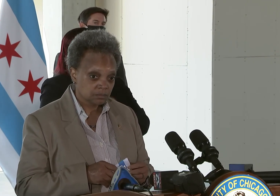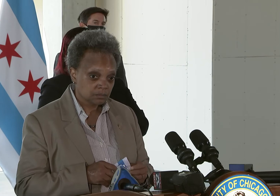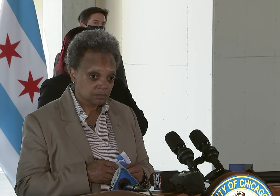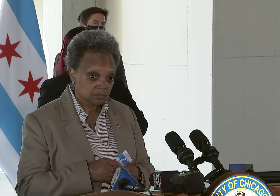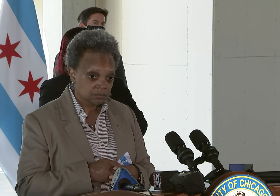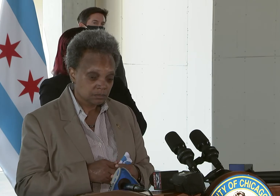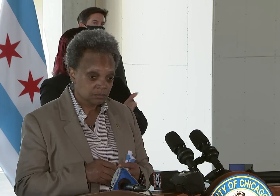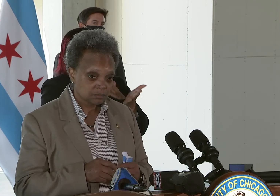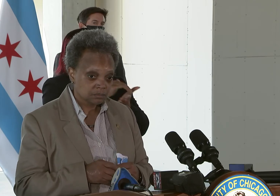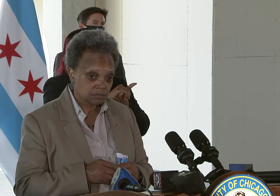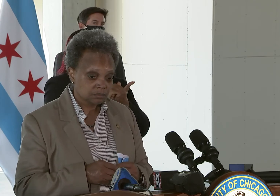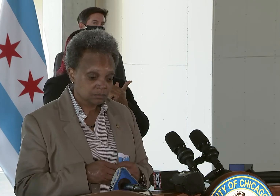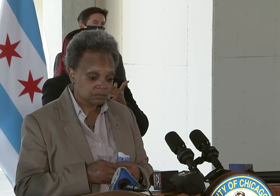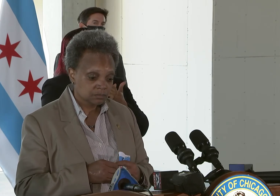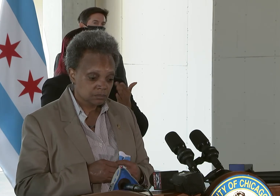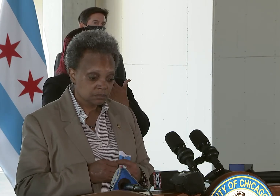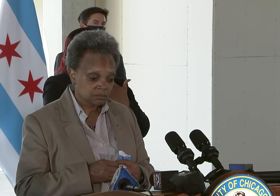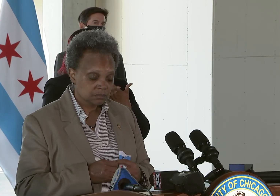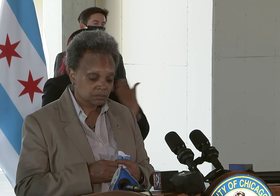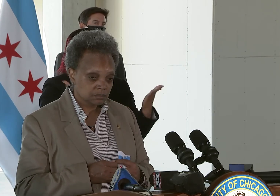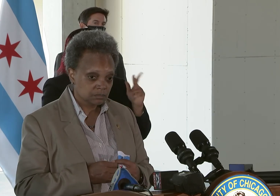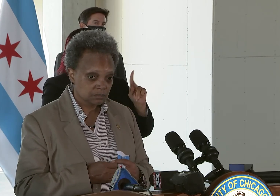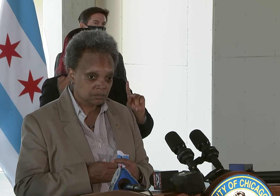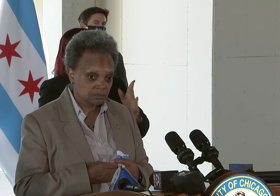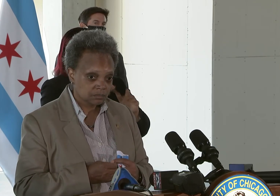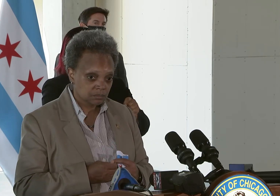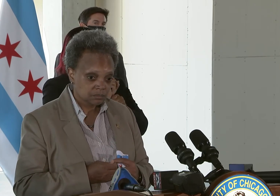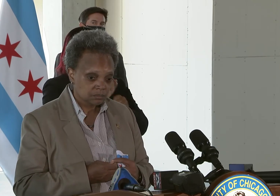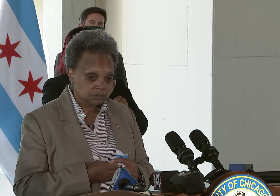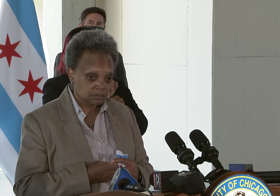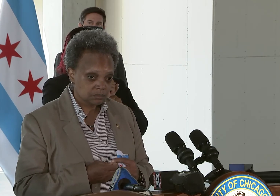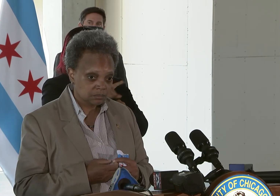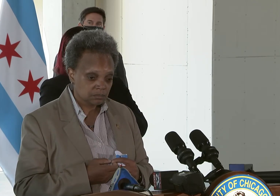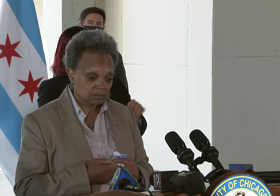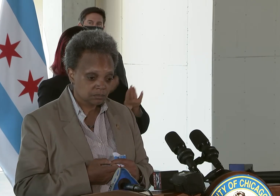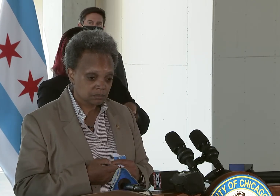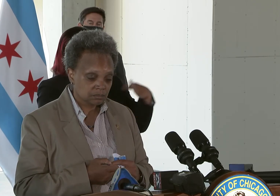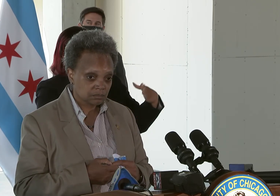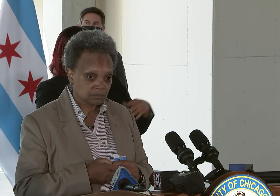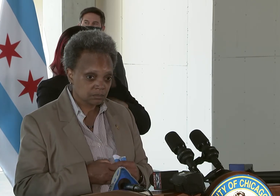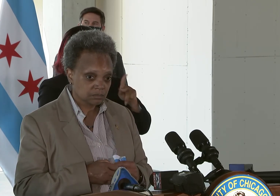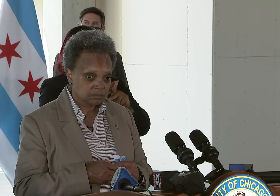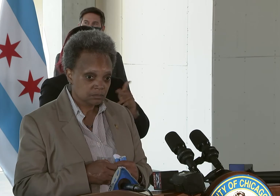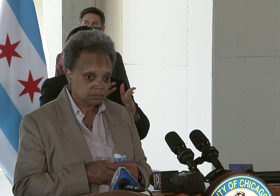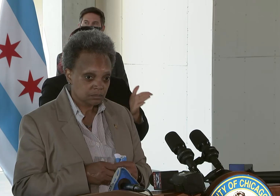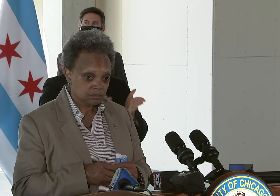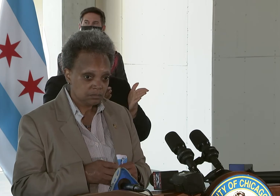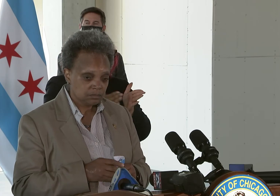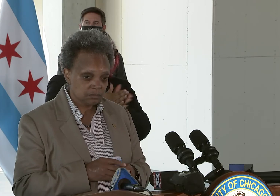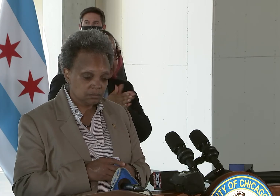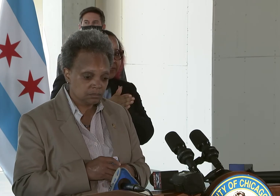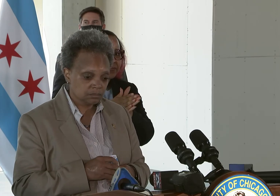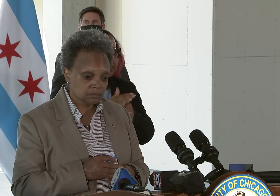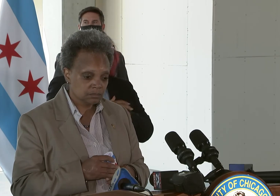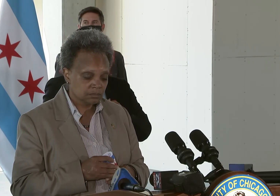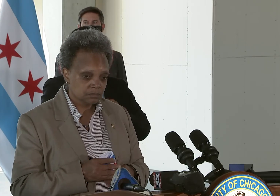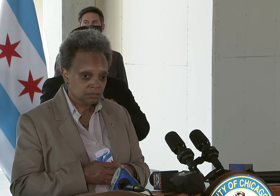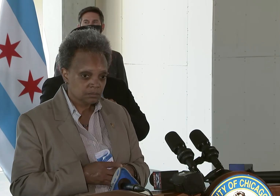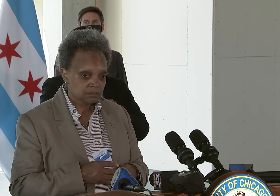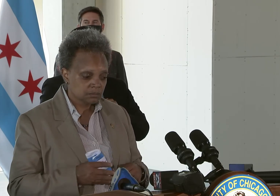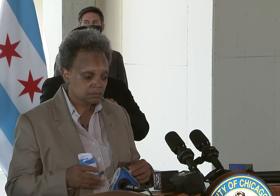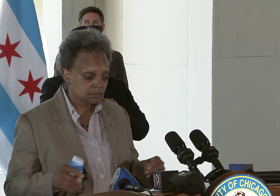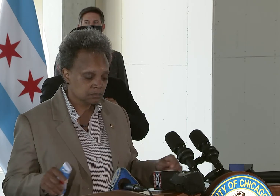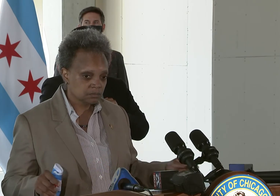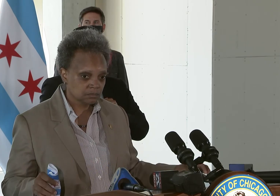$1,000 incentive to try to encourage people to come back to work. Are you open to that kind of incentive? What might that look like in order to try to get people to come